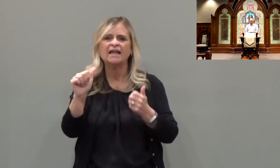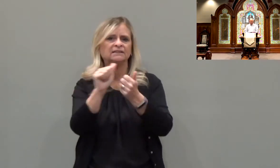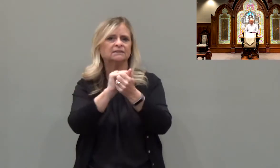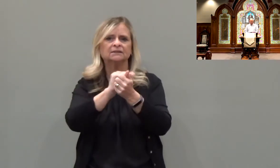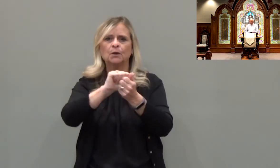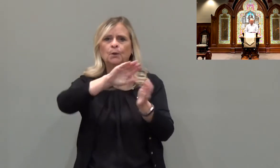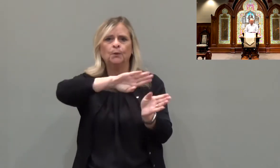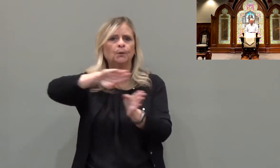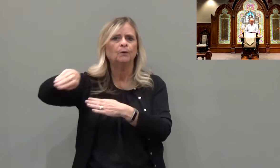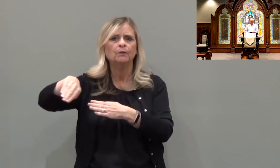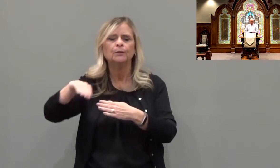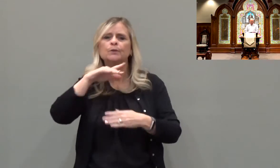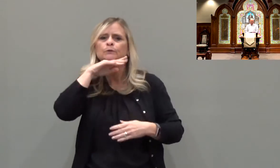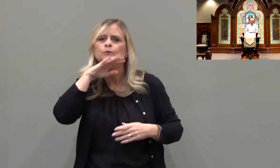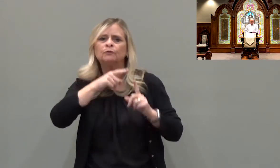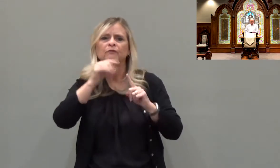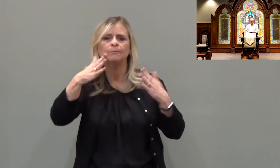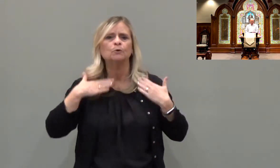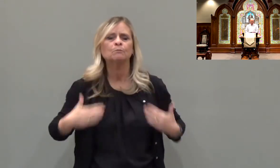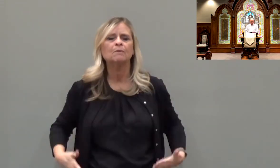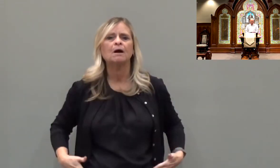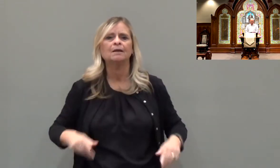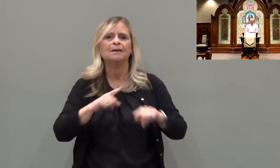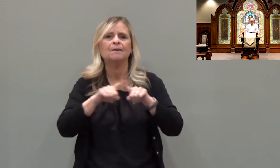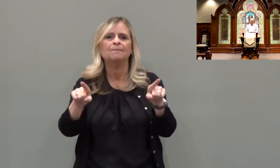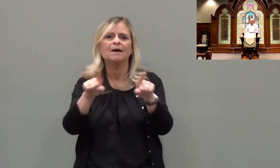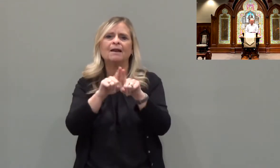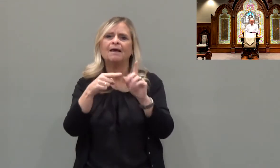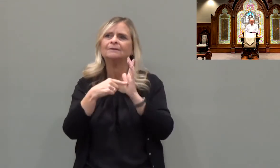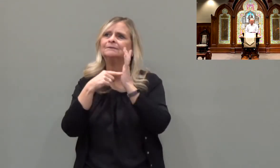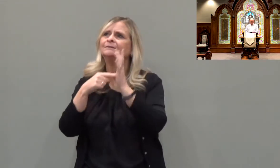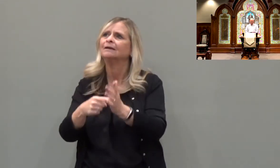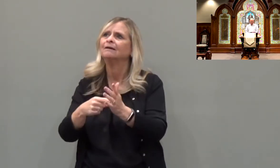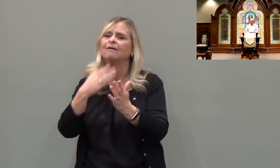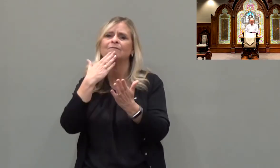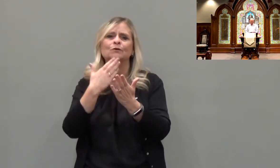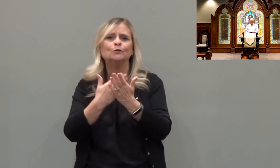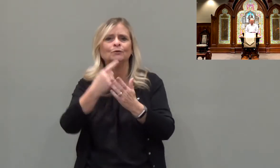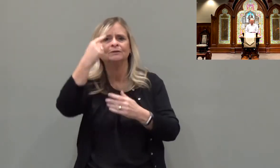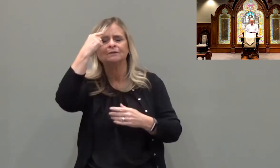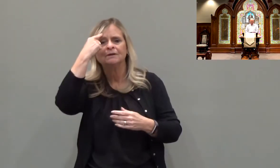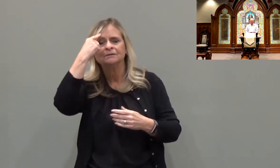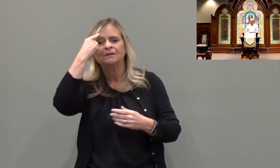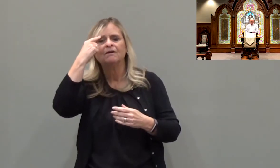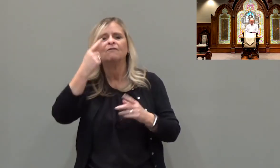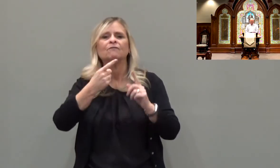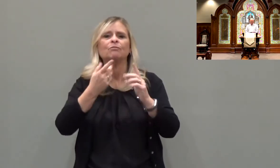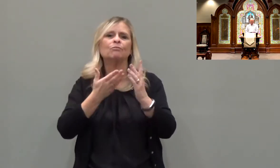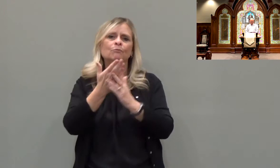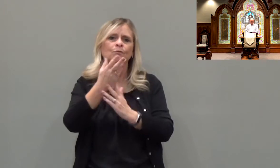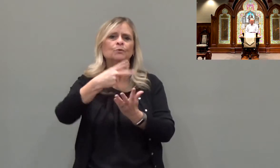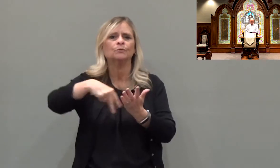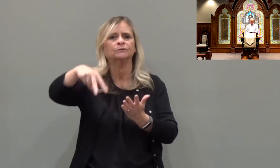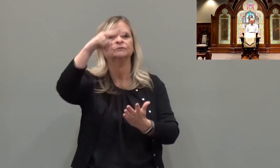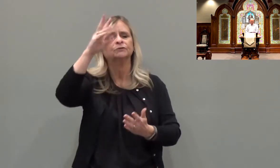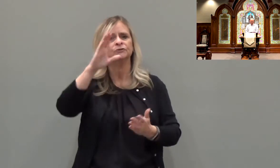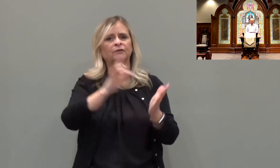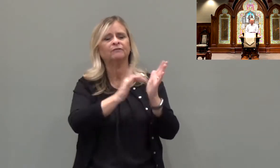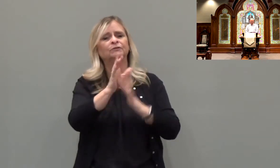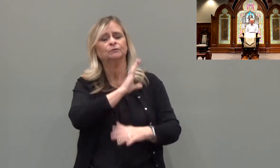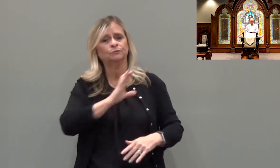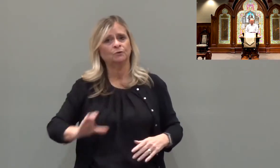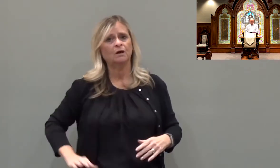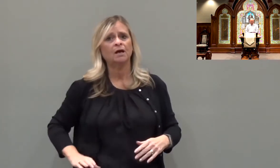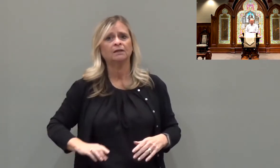from the body, but as an appeal to God for a good conscience through the resurrection of Jesus Christ, who has gone